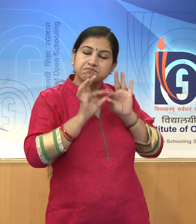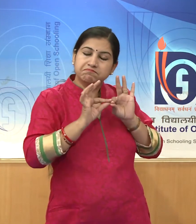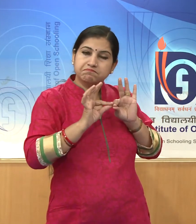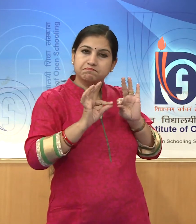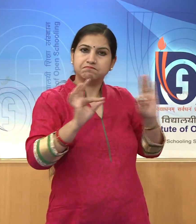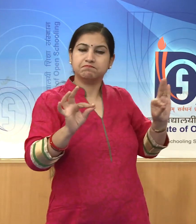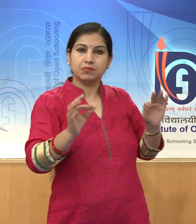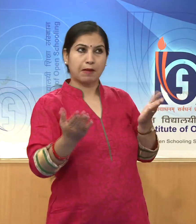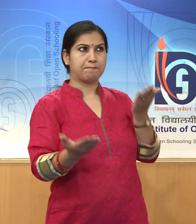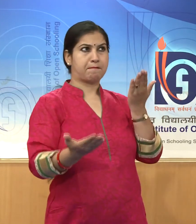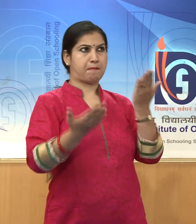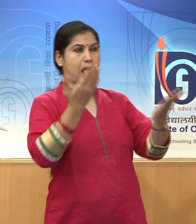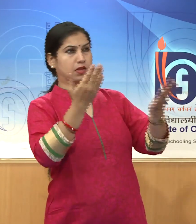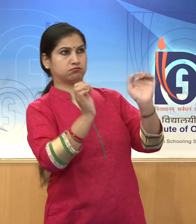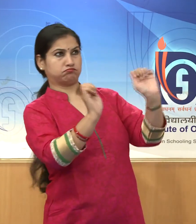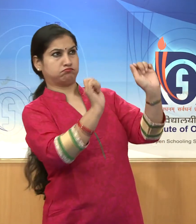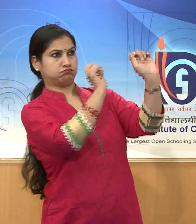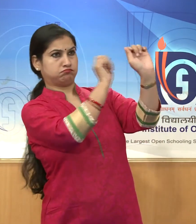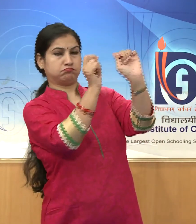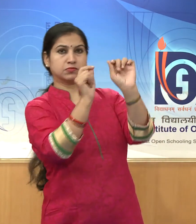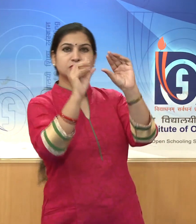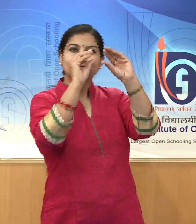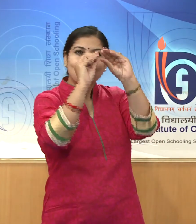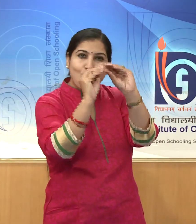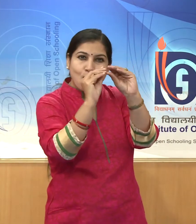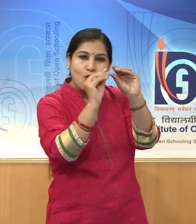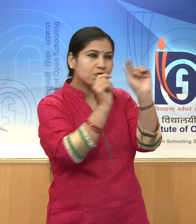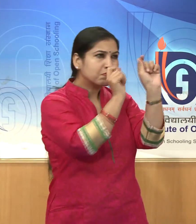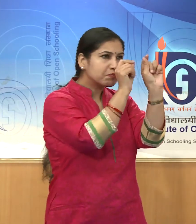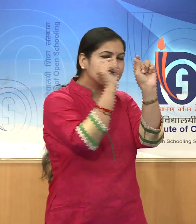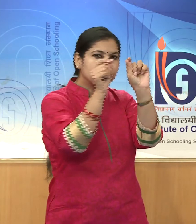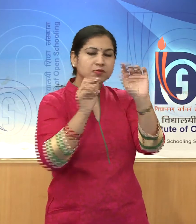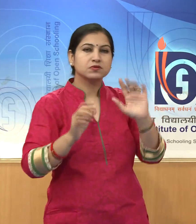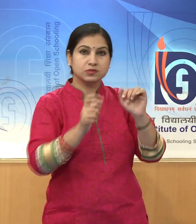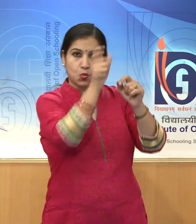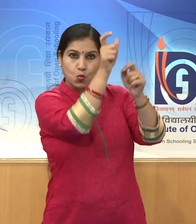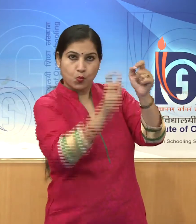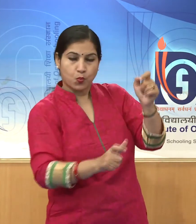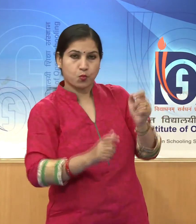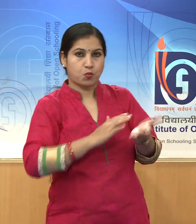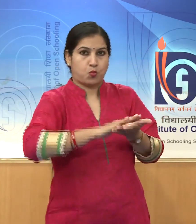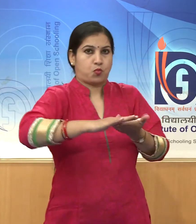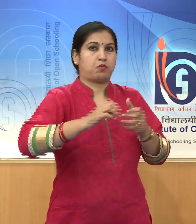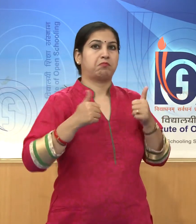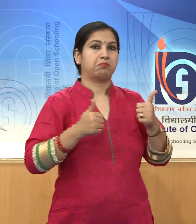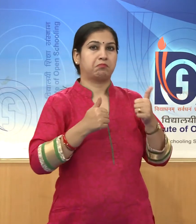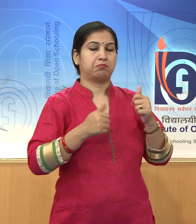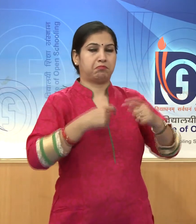nicely balanced by smaller figures in horizontal